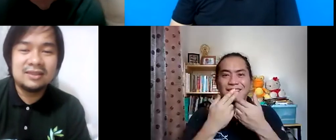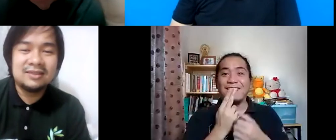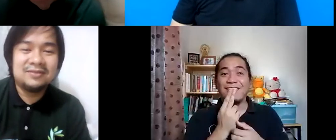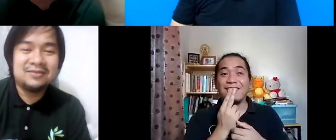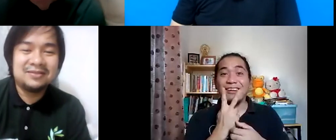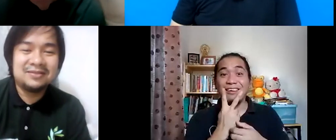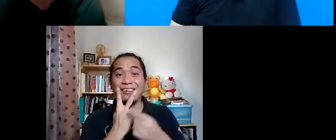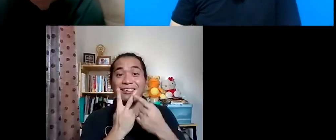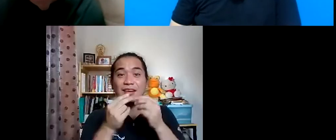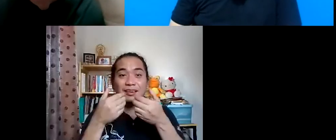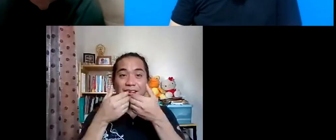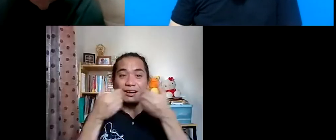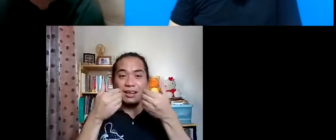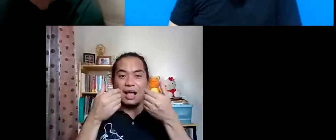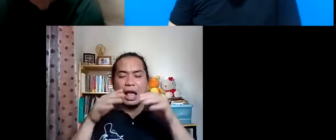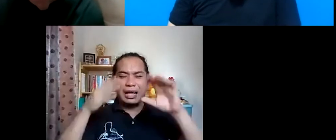Peeps is saying,